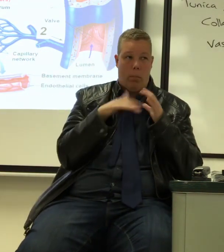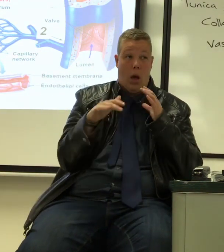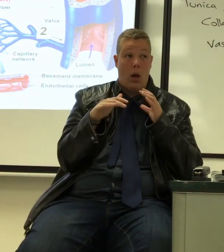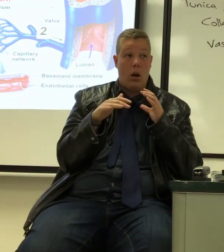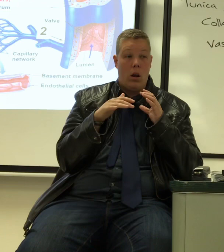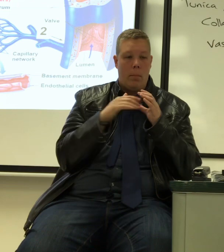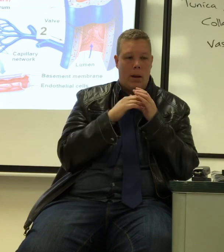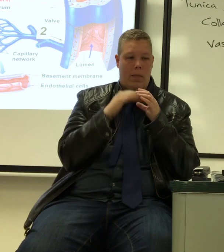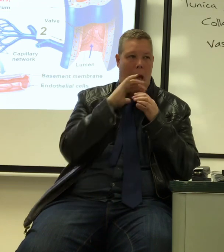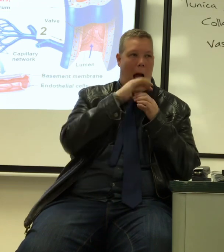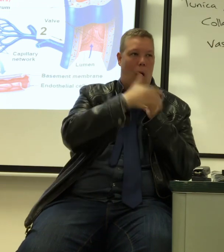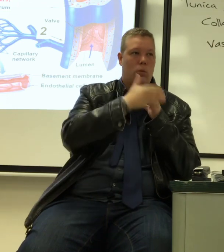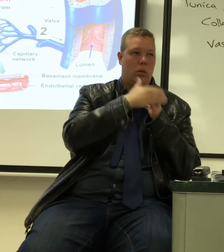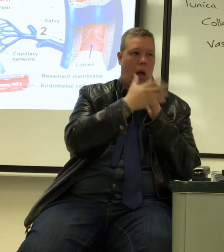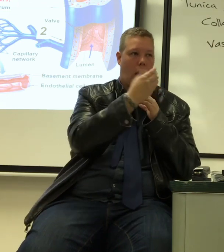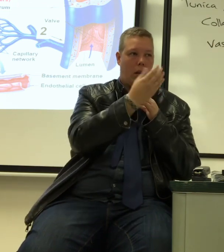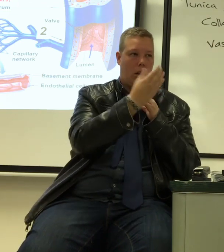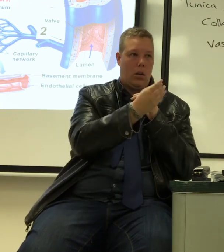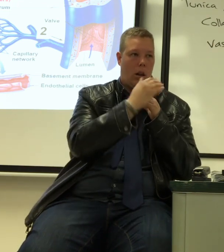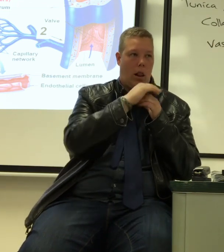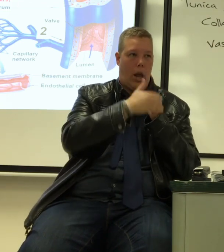the outermost layers,